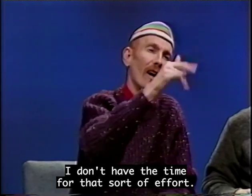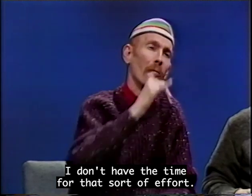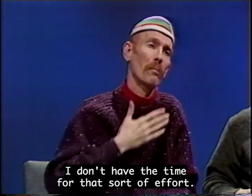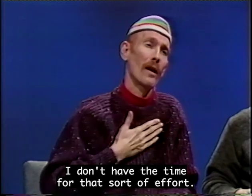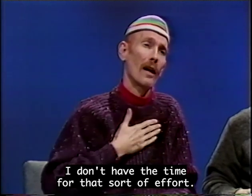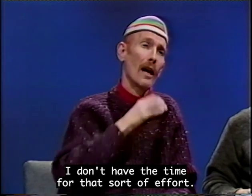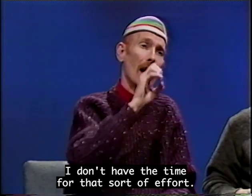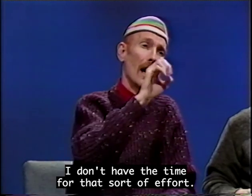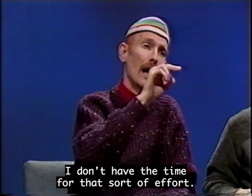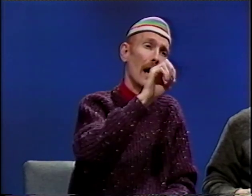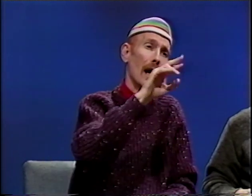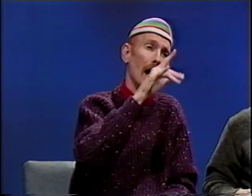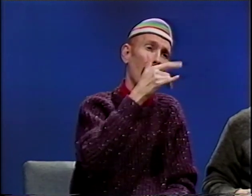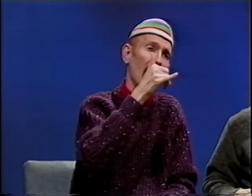of effort.